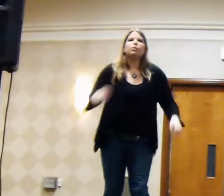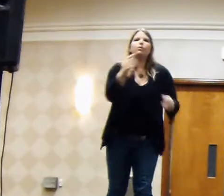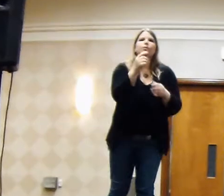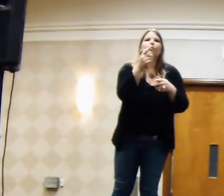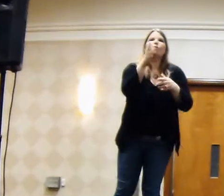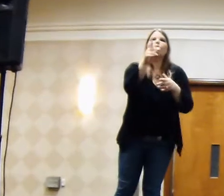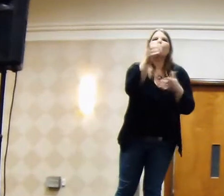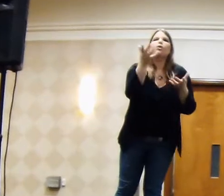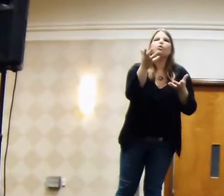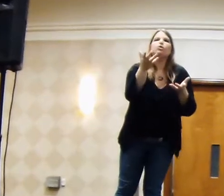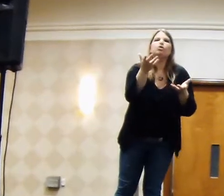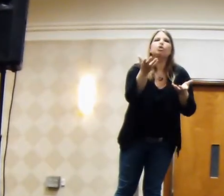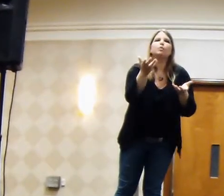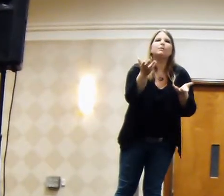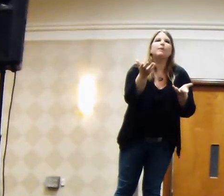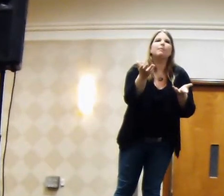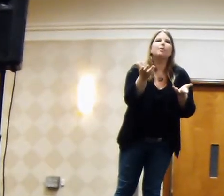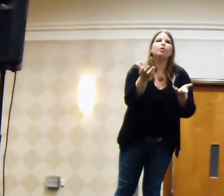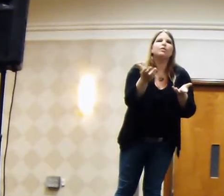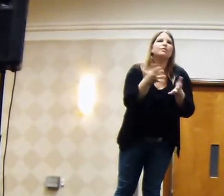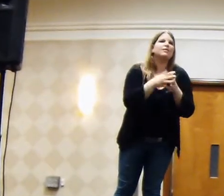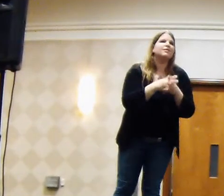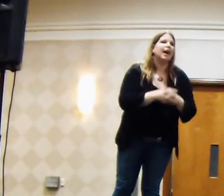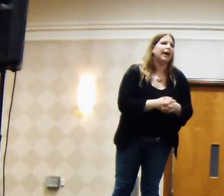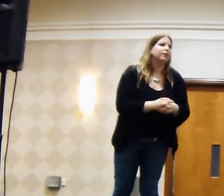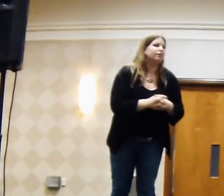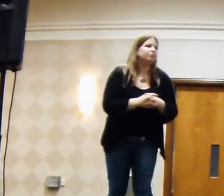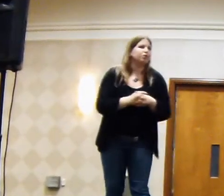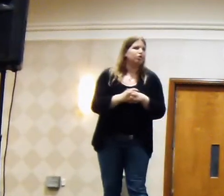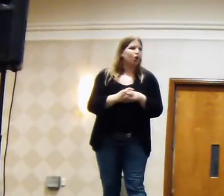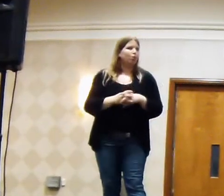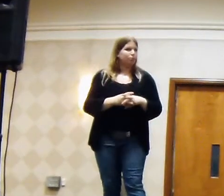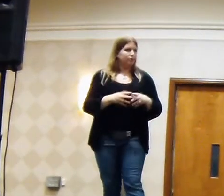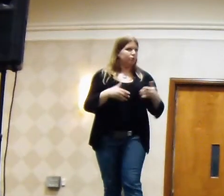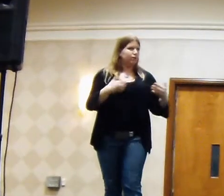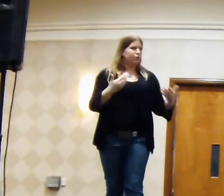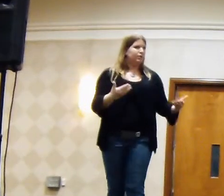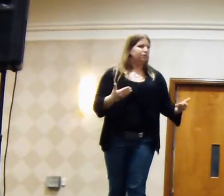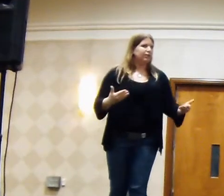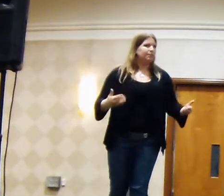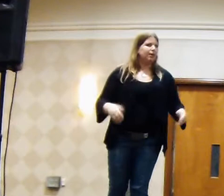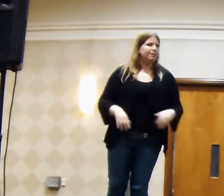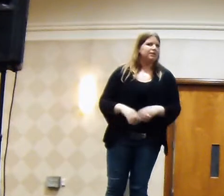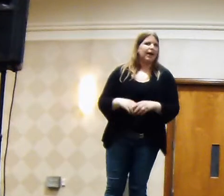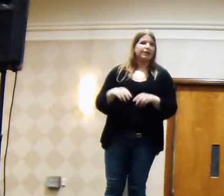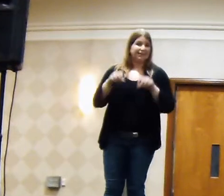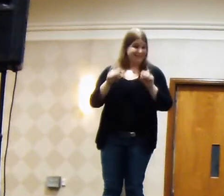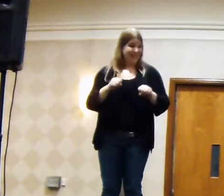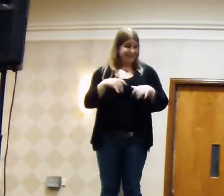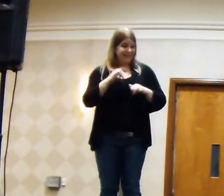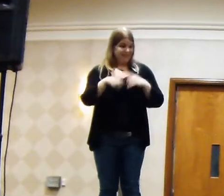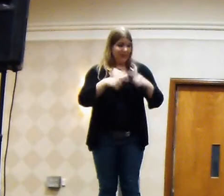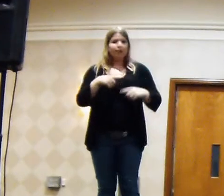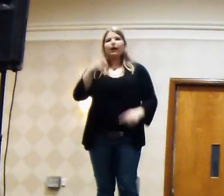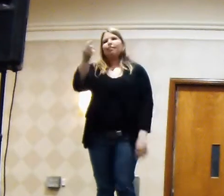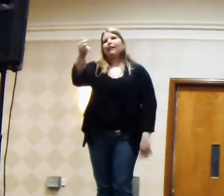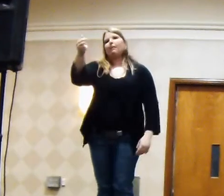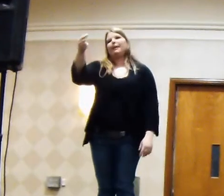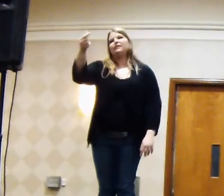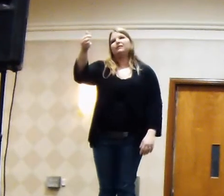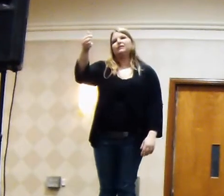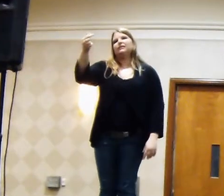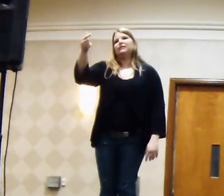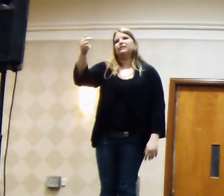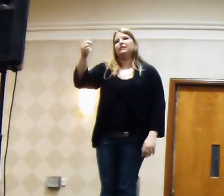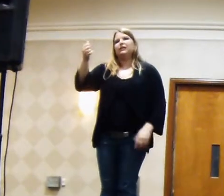Okay. Thank you. Do you remember the sign from the show? Can you still keep it up and sign? Yeah, a little bit. I